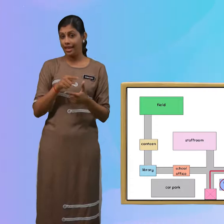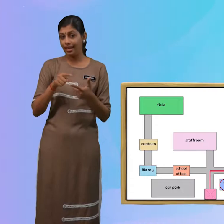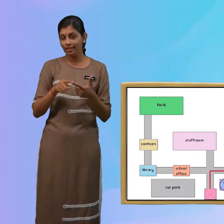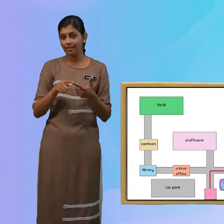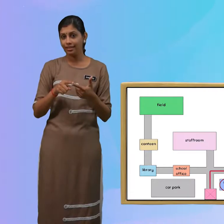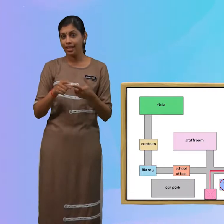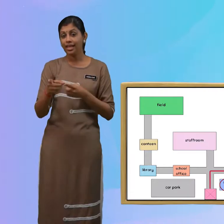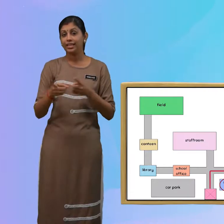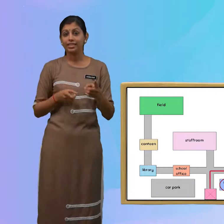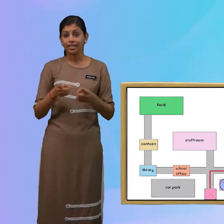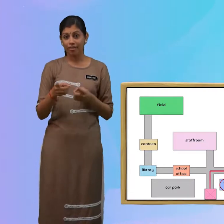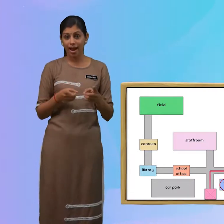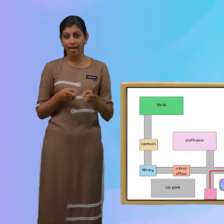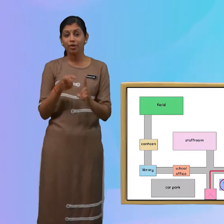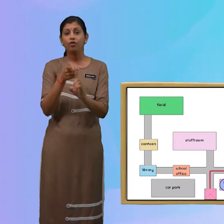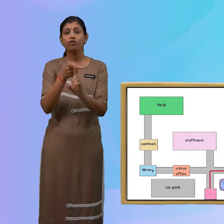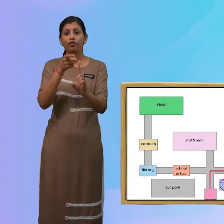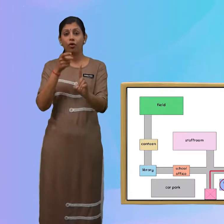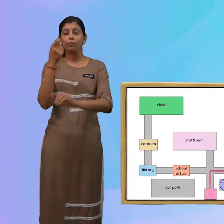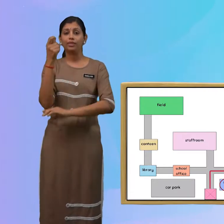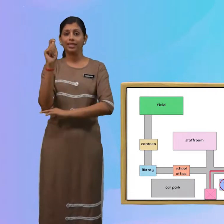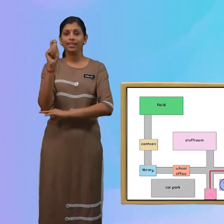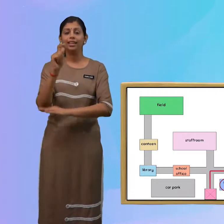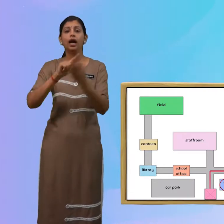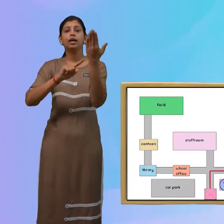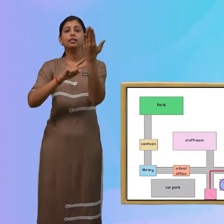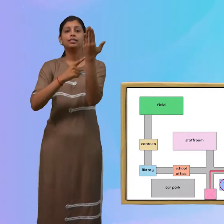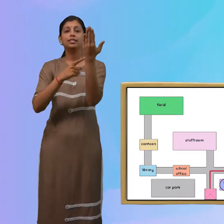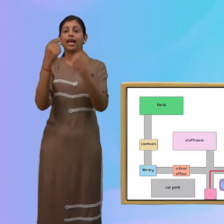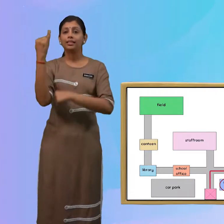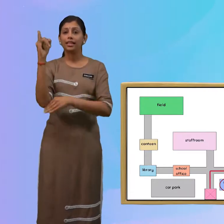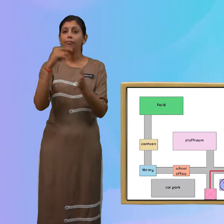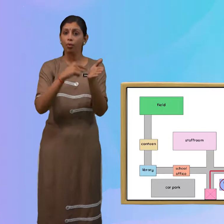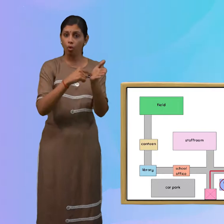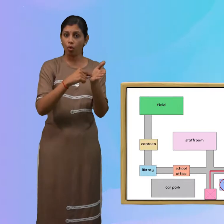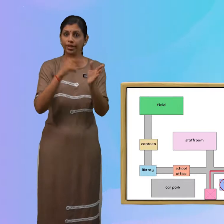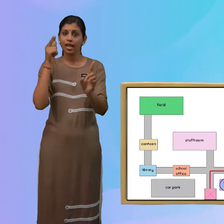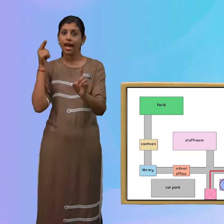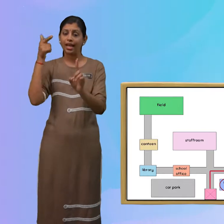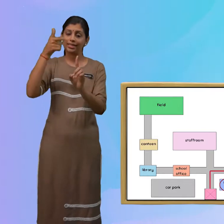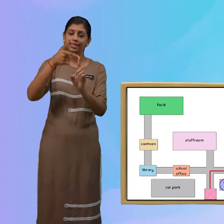Then, describe from the starting point until